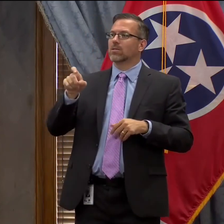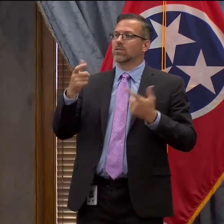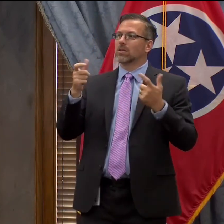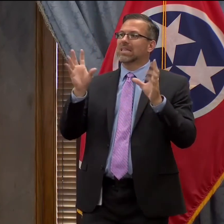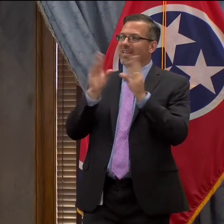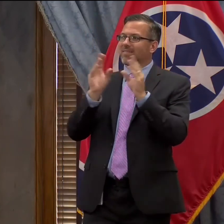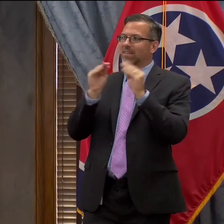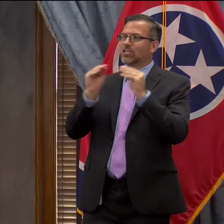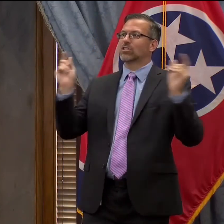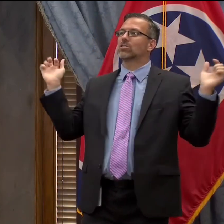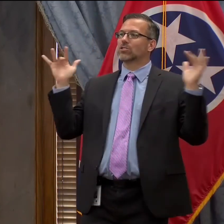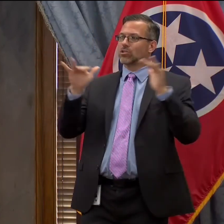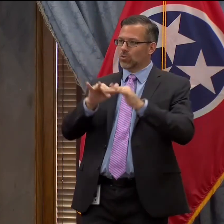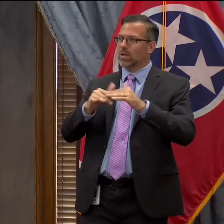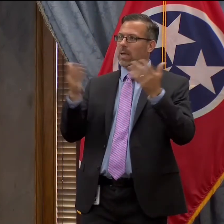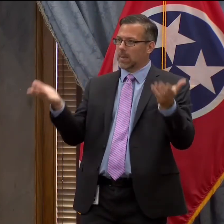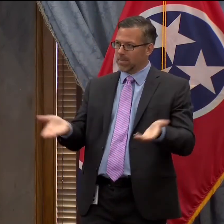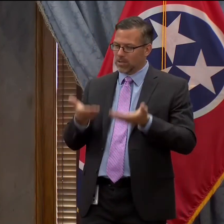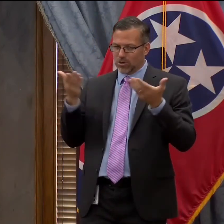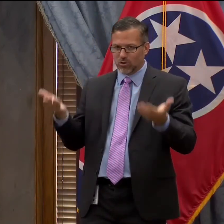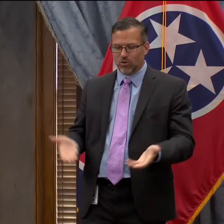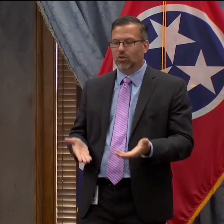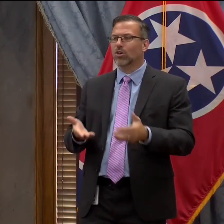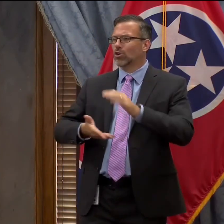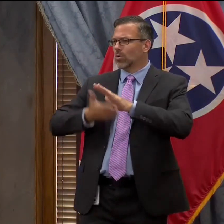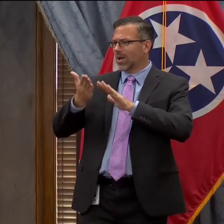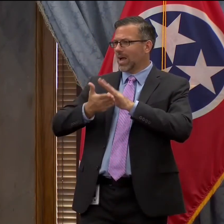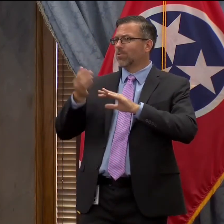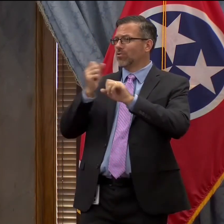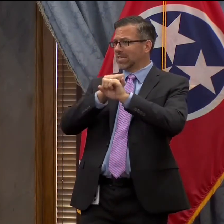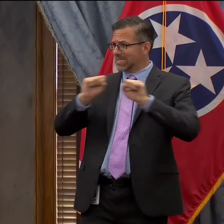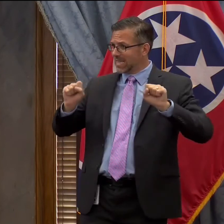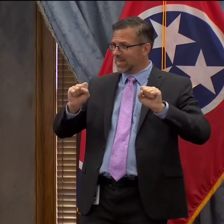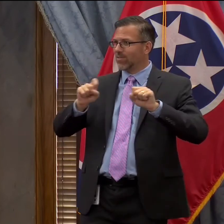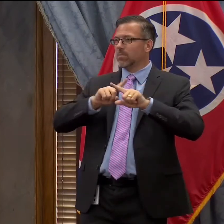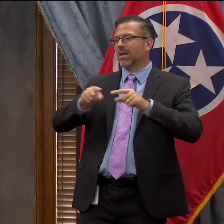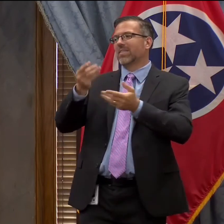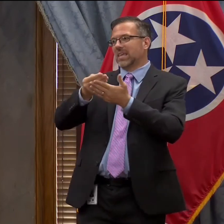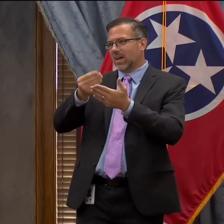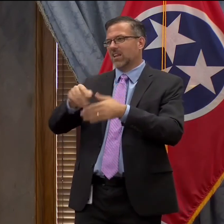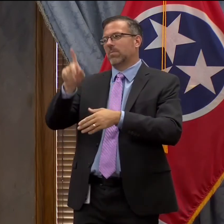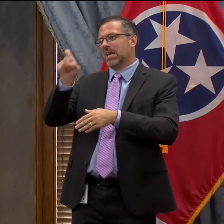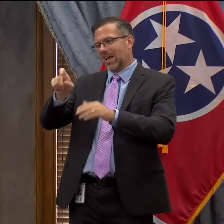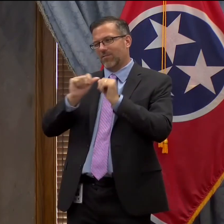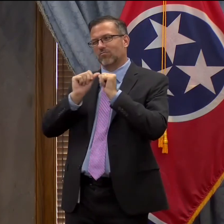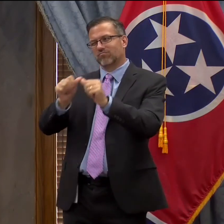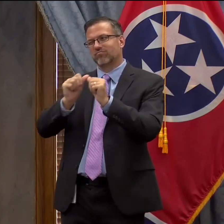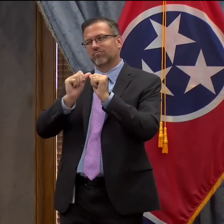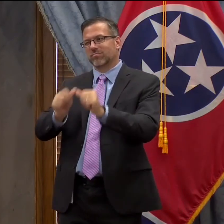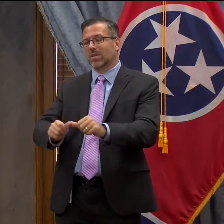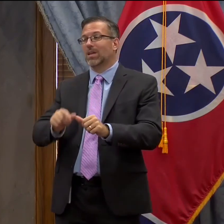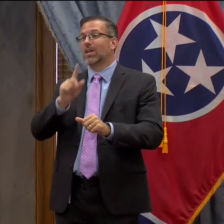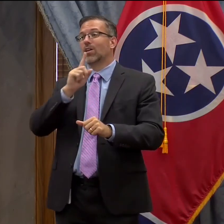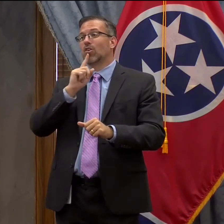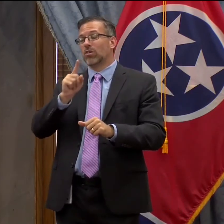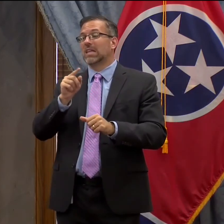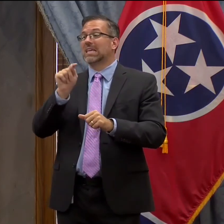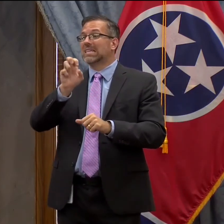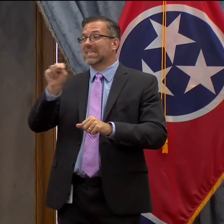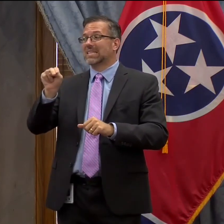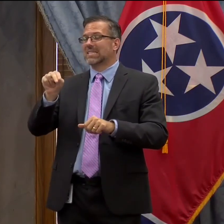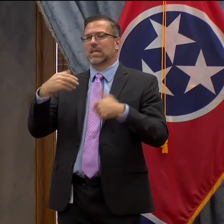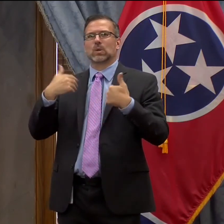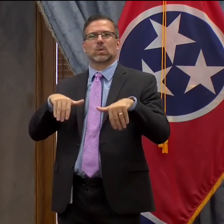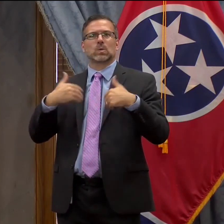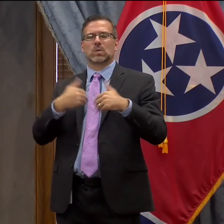be here. We need to operate safely, but we need to get our economy moving forward. There's a great cost to Tennessee